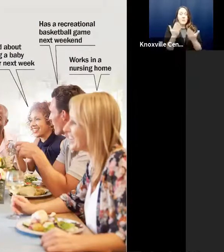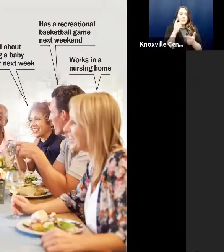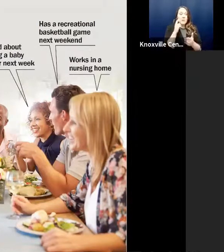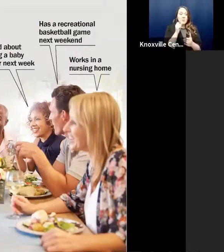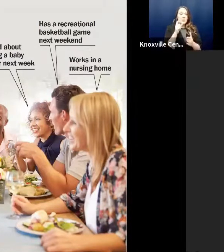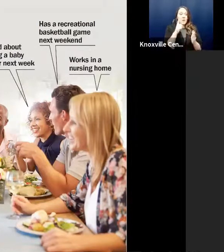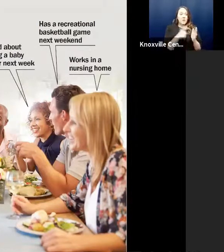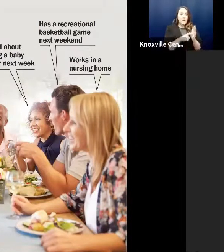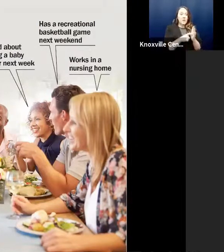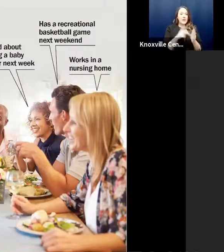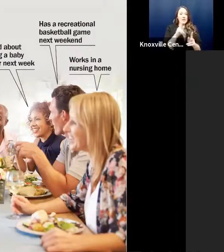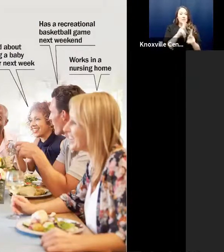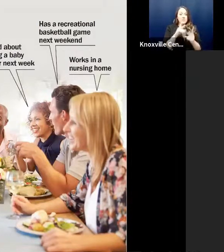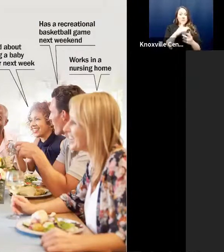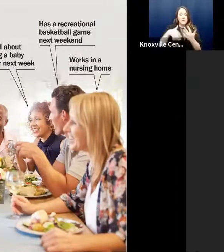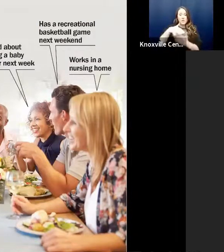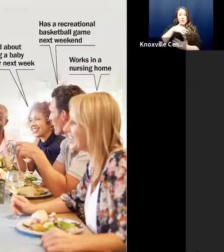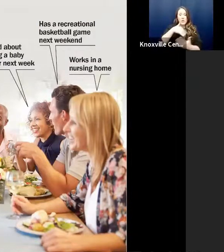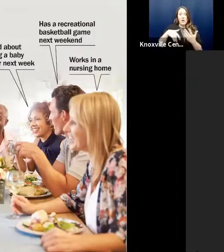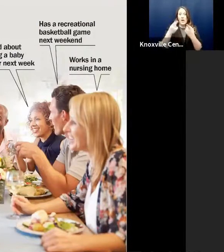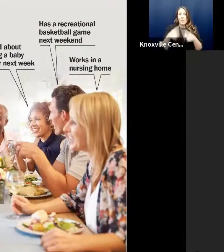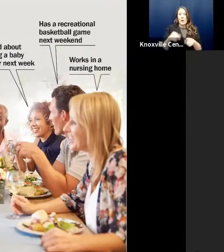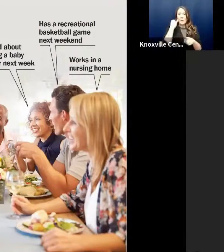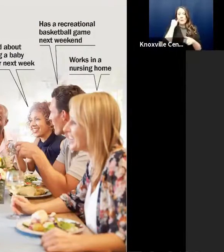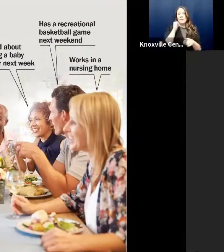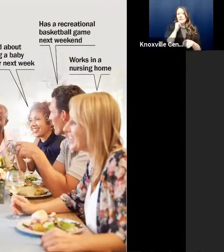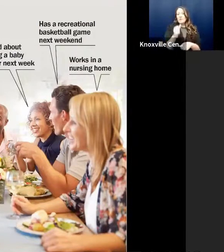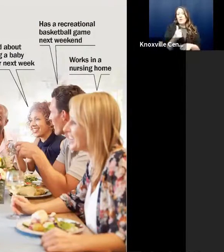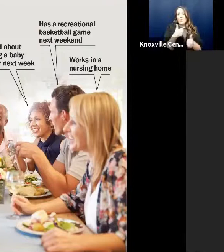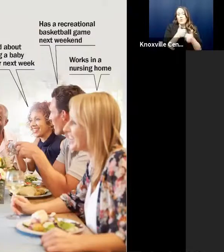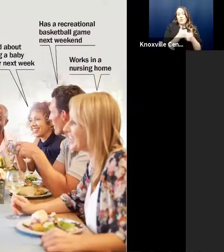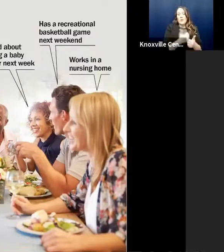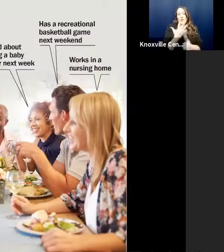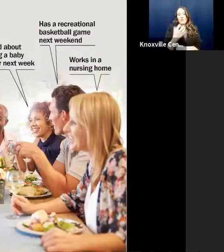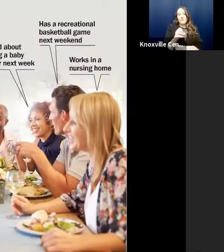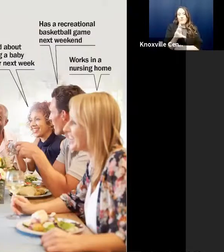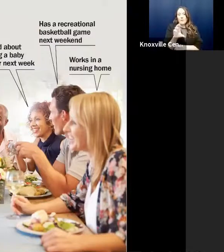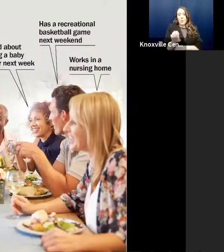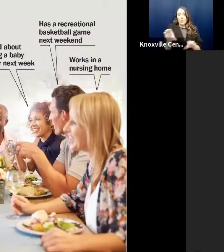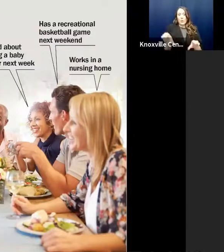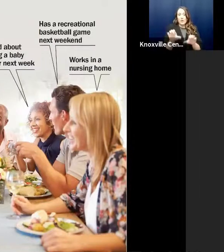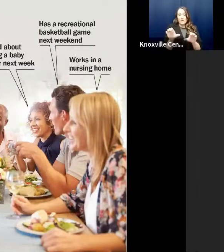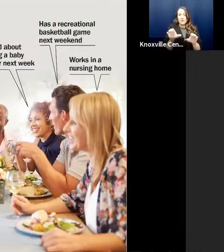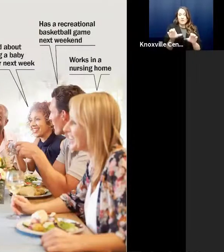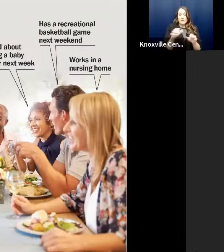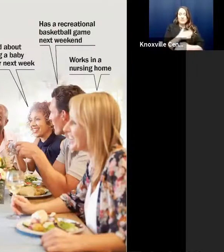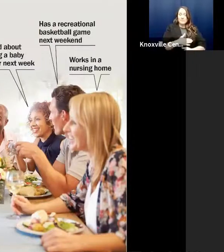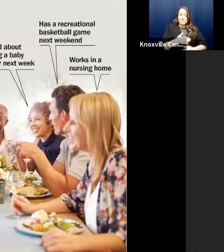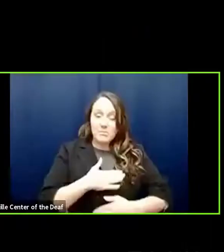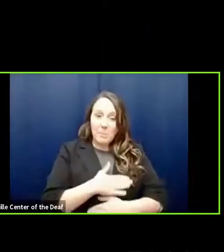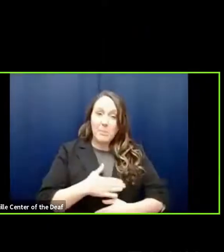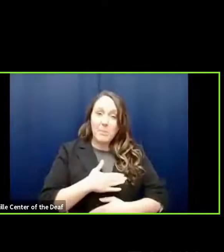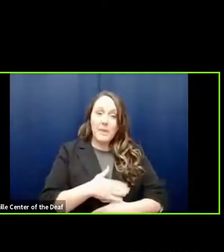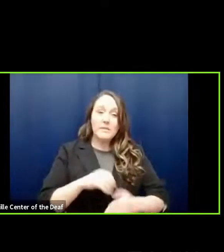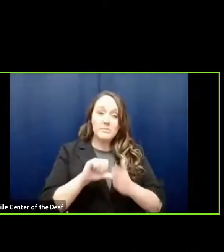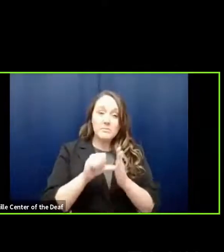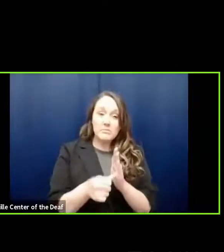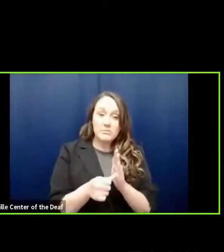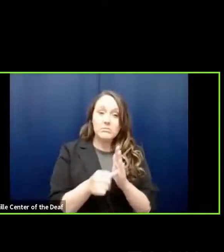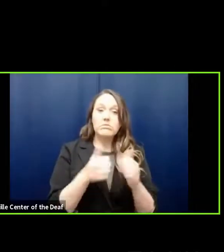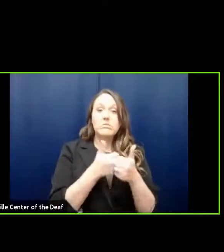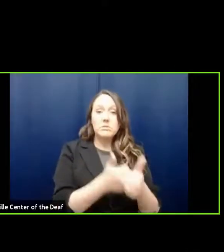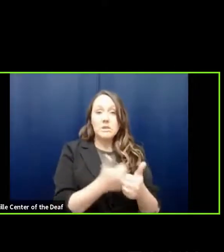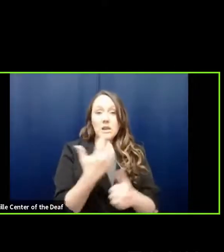the implications of not following the 5 core actions. Please make a point to follow these core actions this holiday season